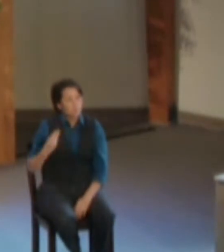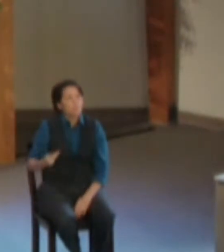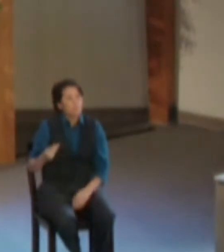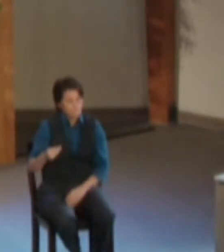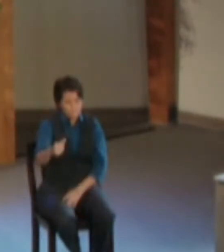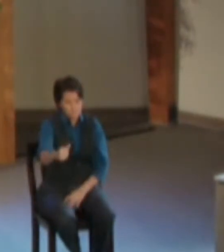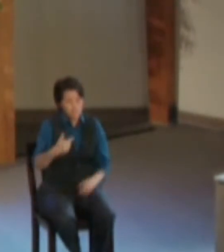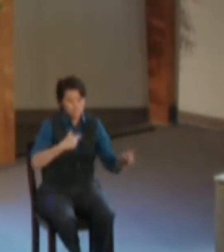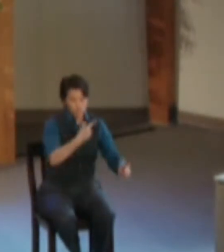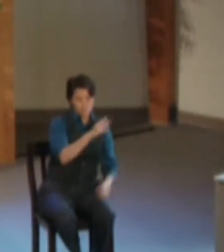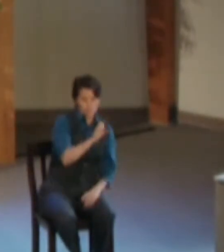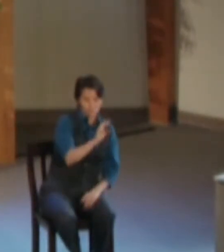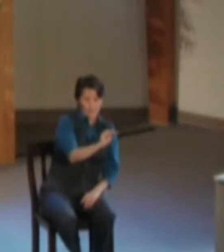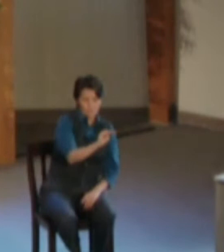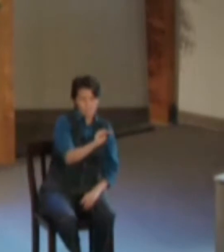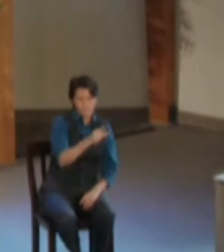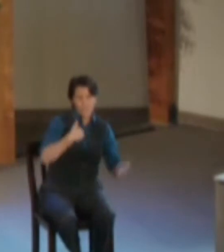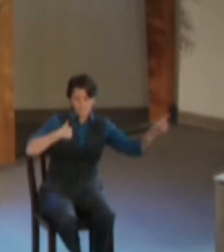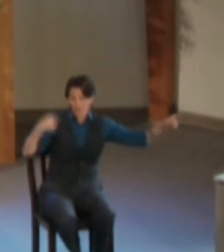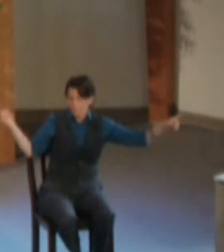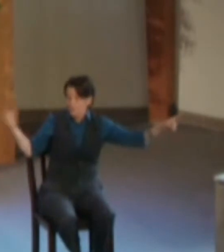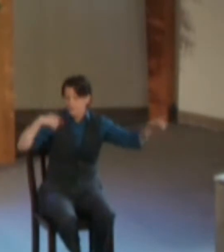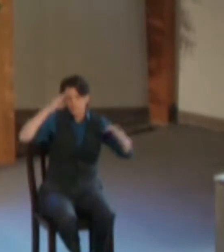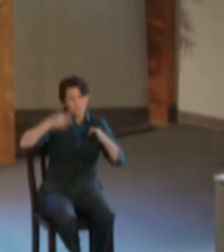of our money. Yes. This is important stuff.